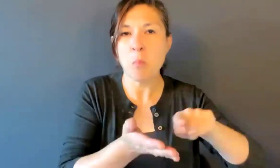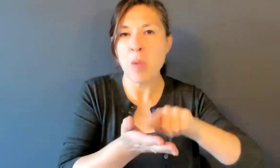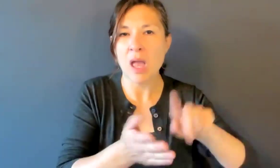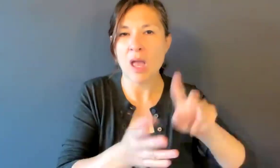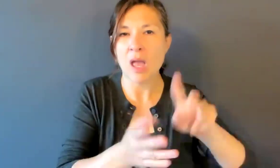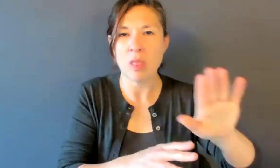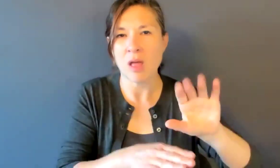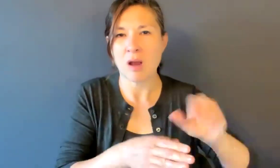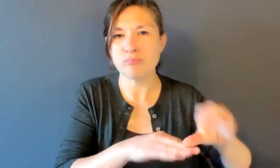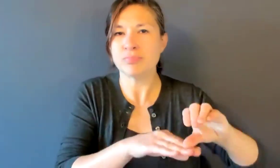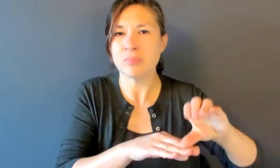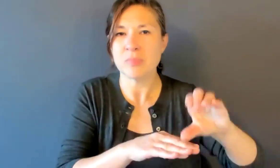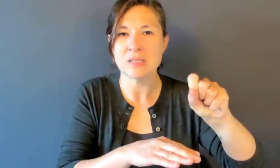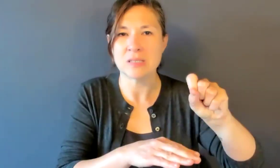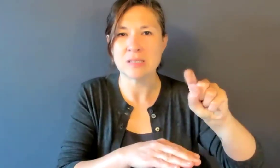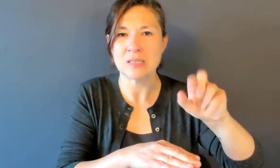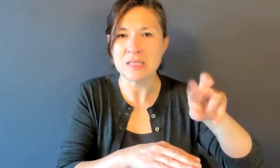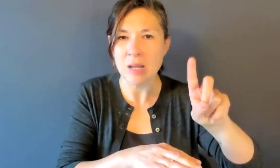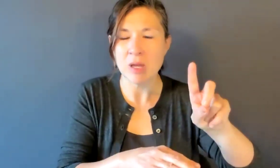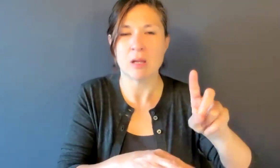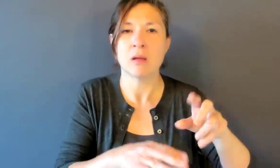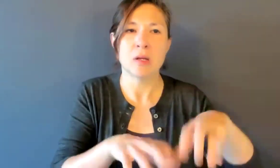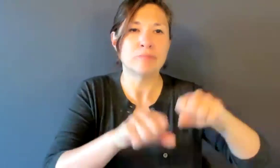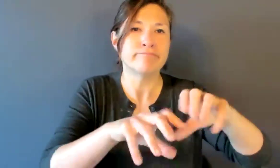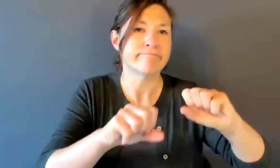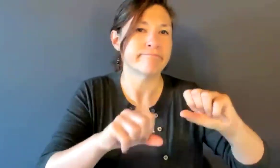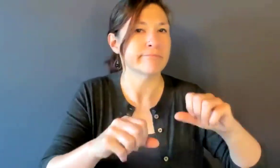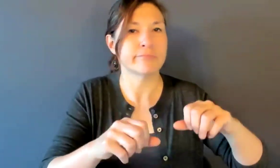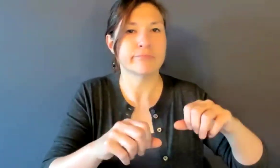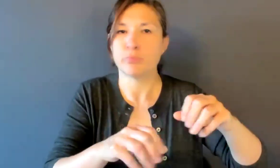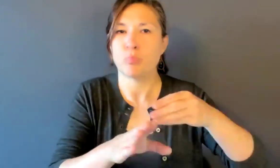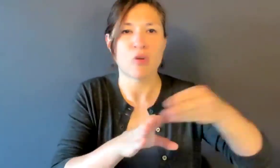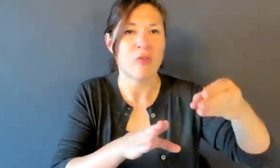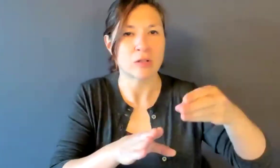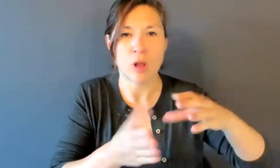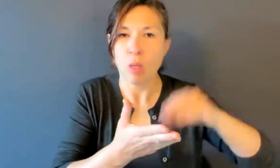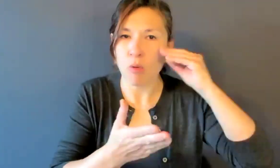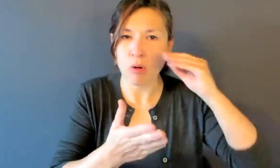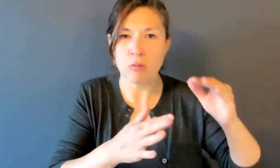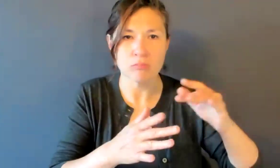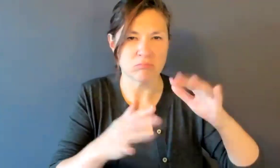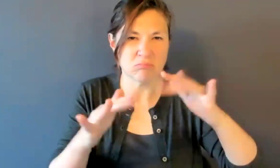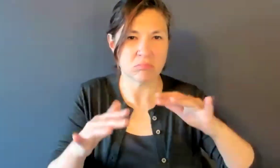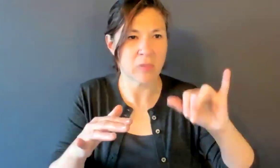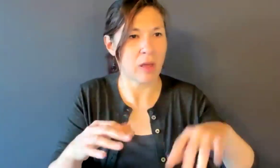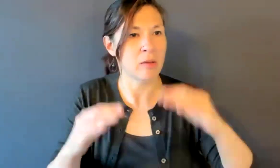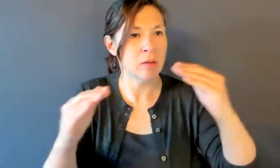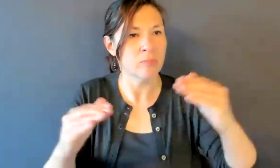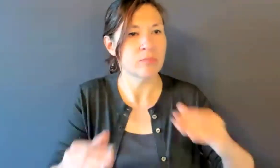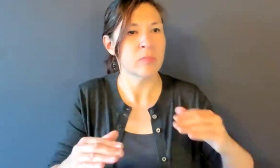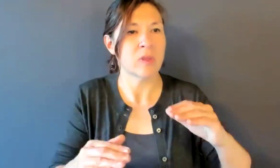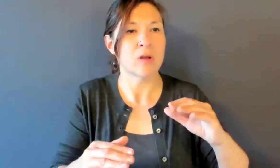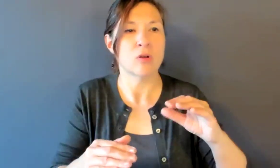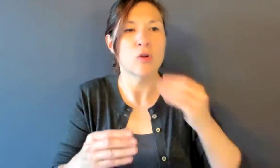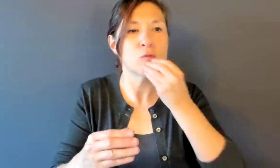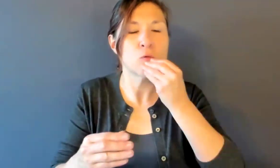teacher leadership, professional learning, as well as curriculum implementation. The second is a food security infrastructure grant for